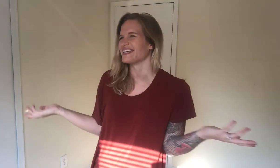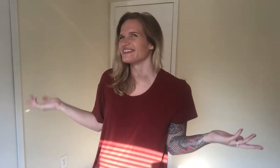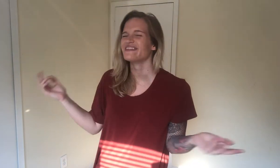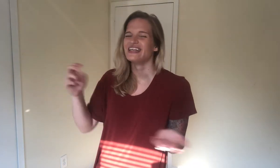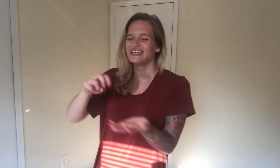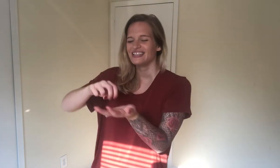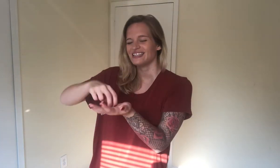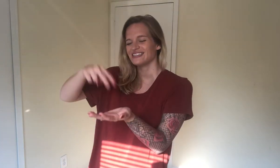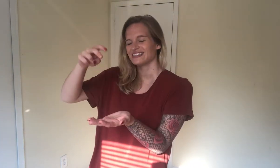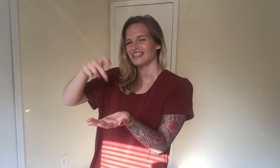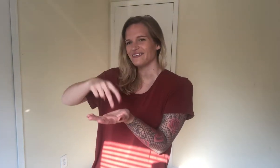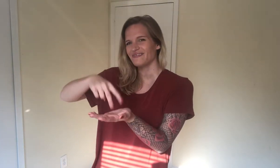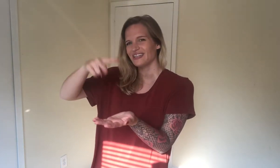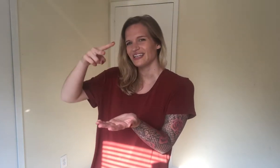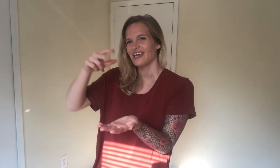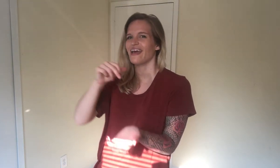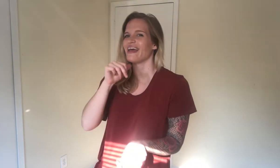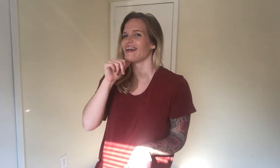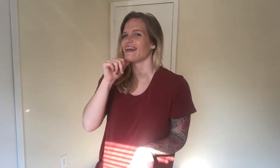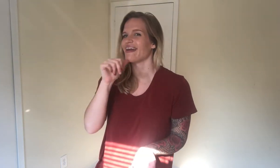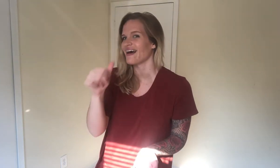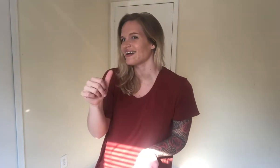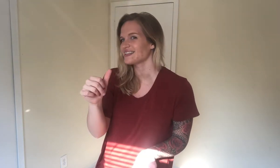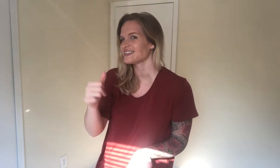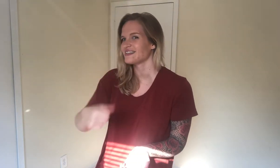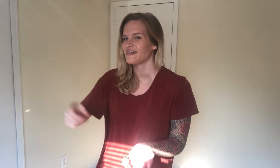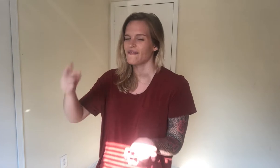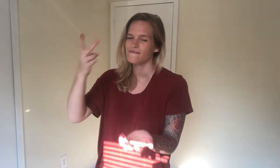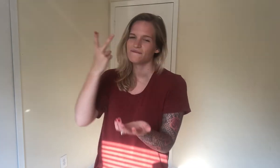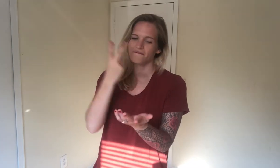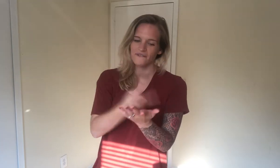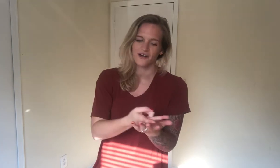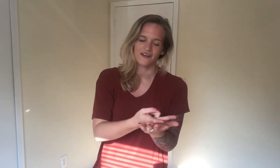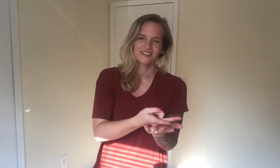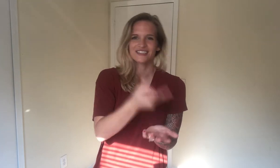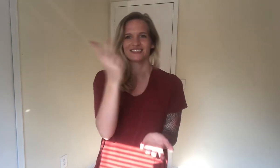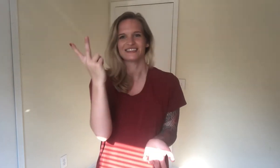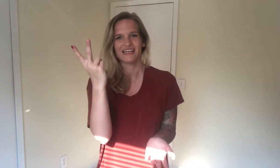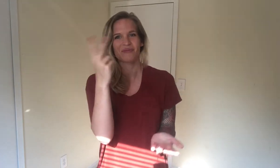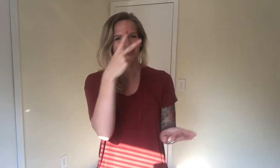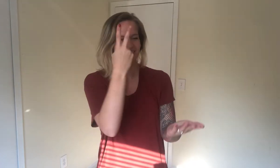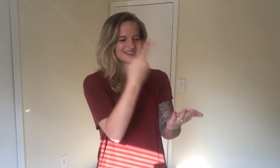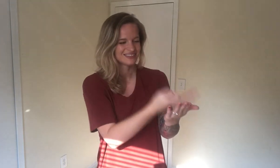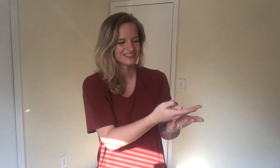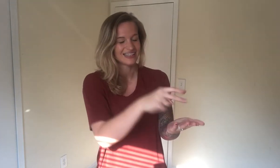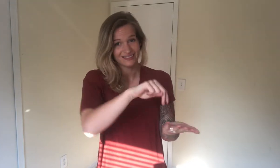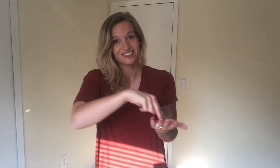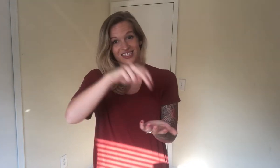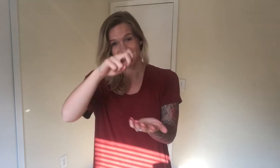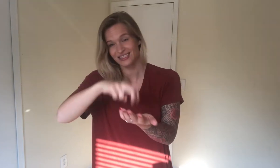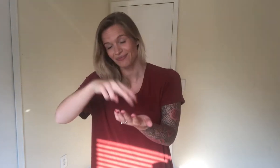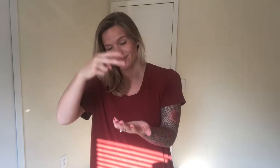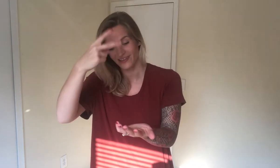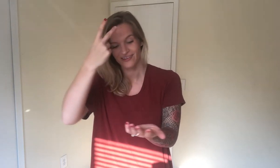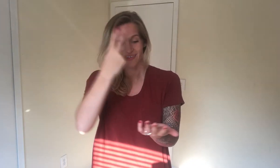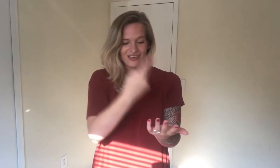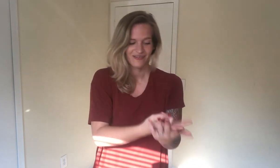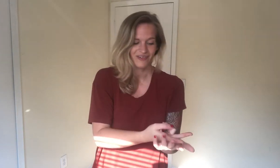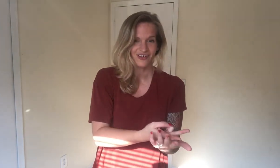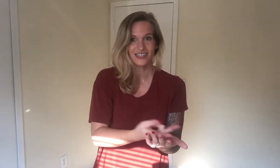of. Skip and not fall. So this is that person that was just skipping, falling.